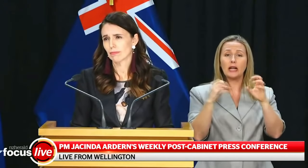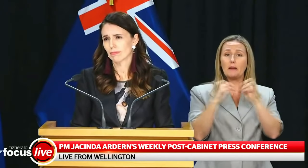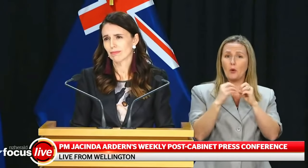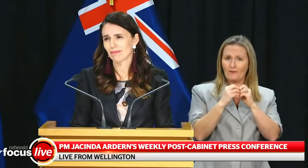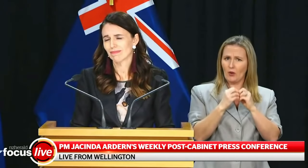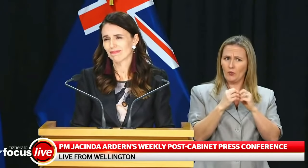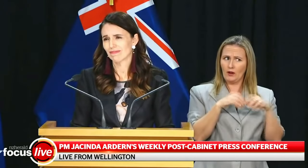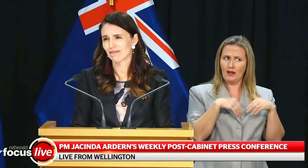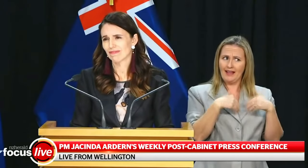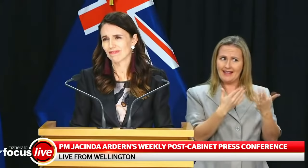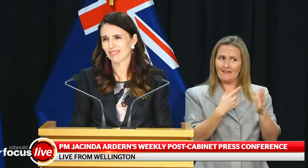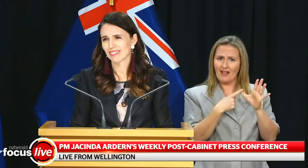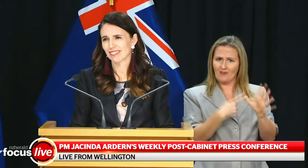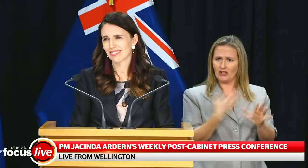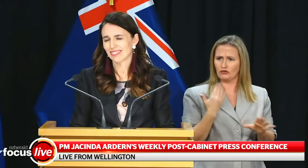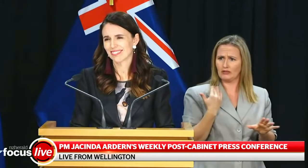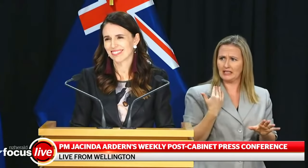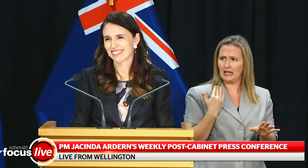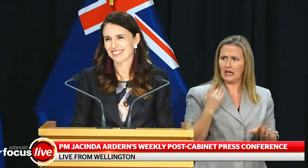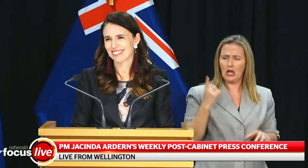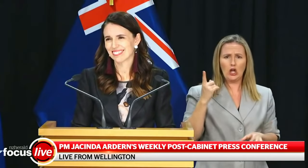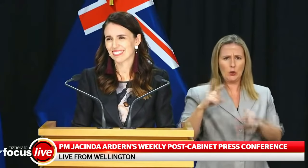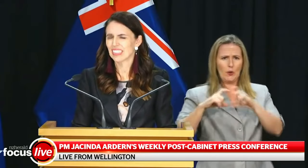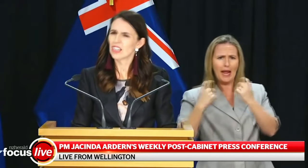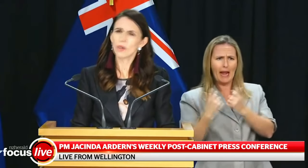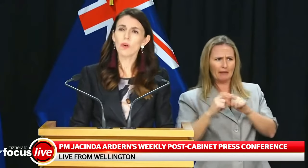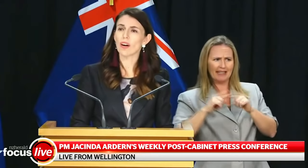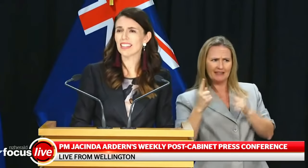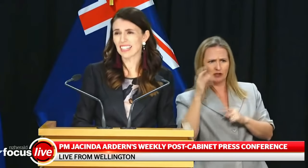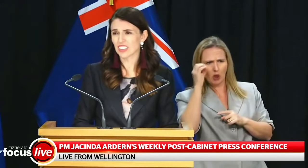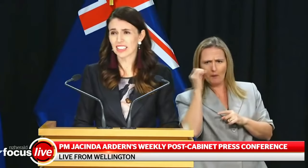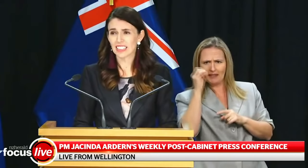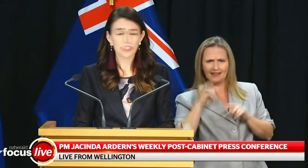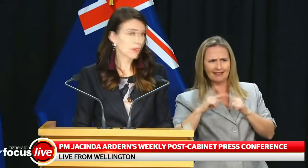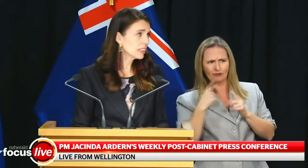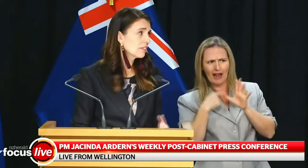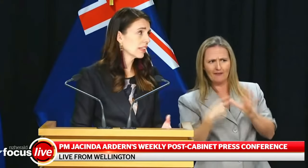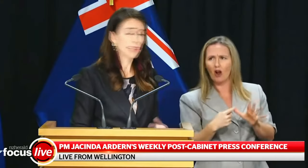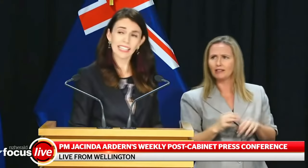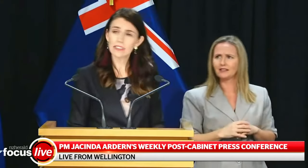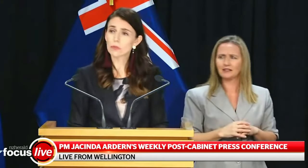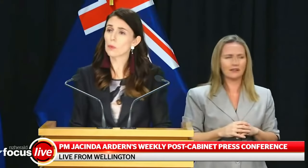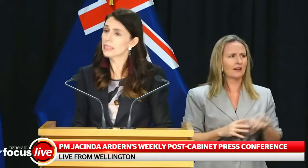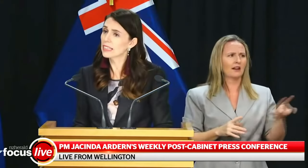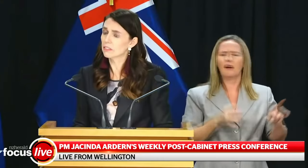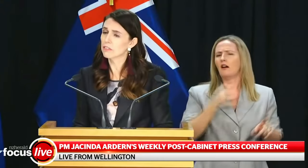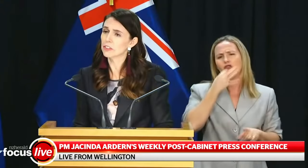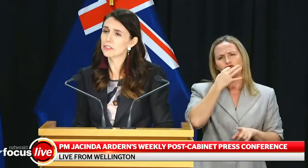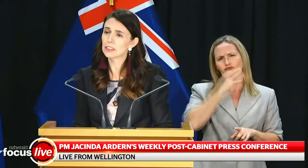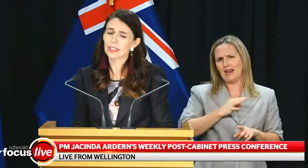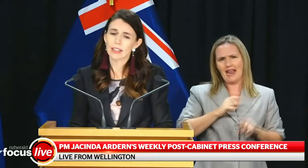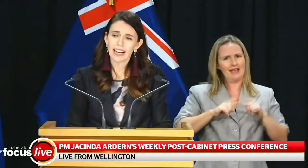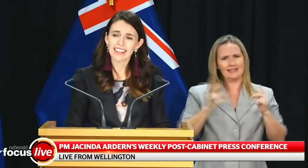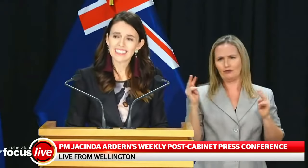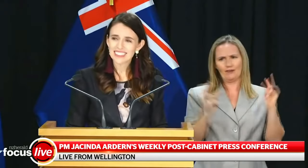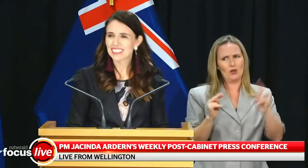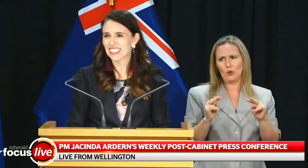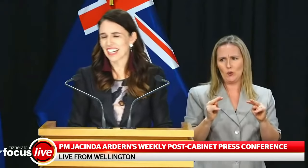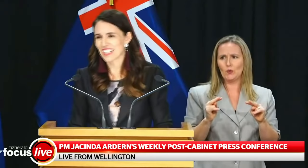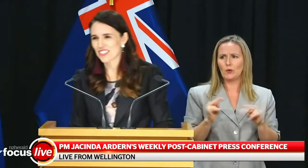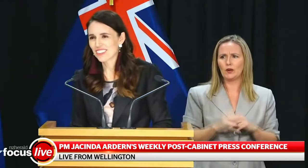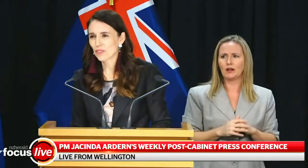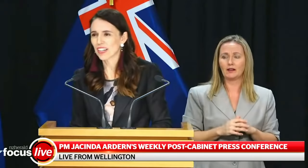you and the health boss essentially have such differing opinions here? Well, I think actually it's relatively rare where we take different views. And